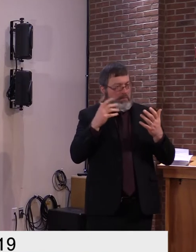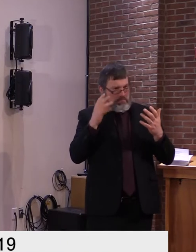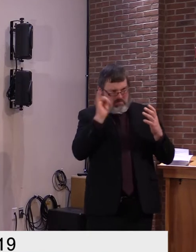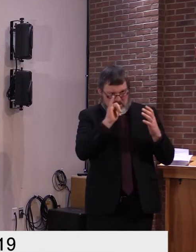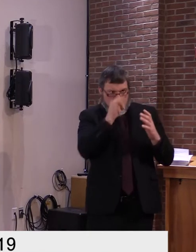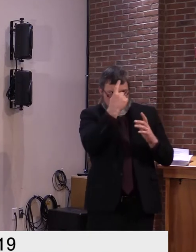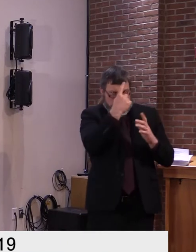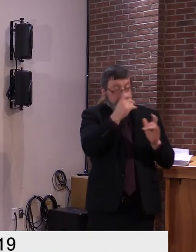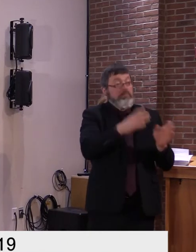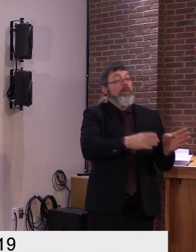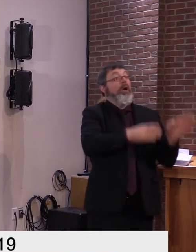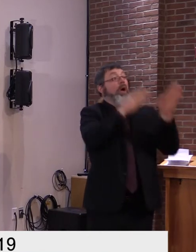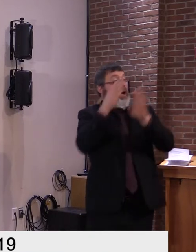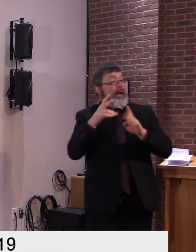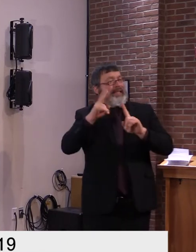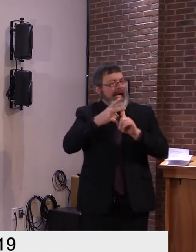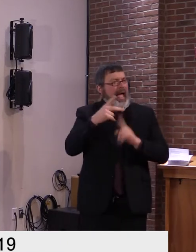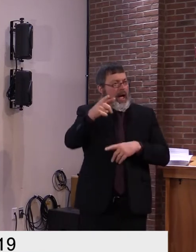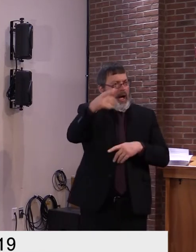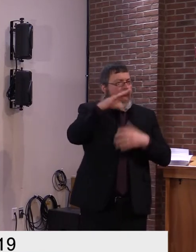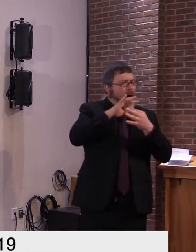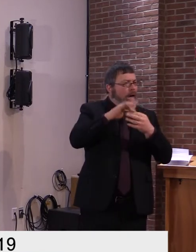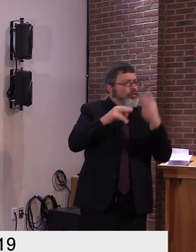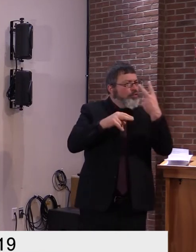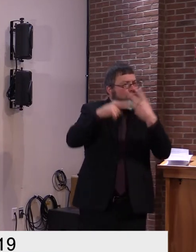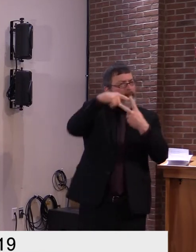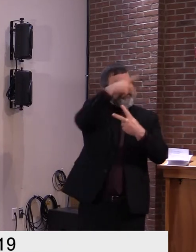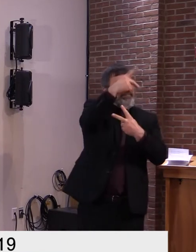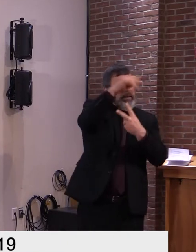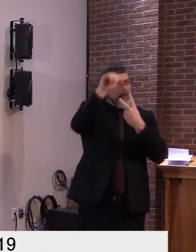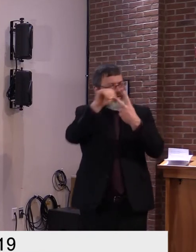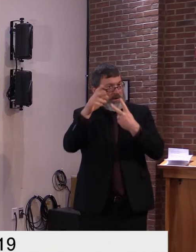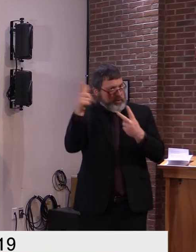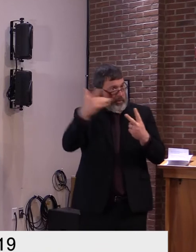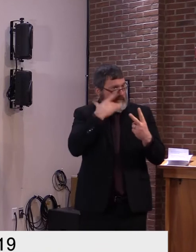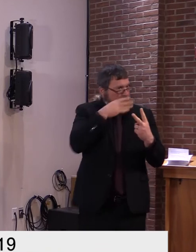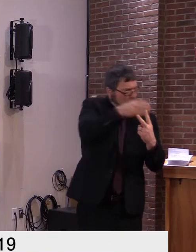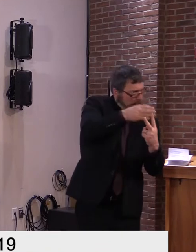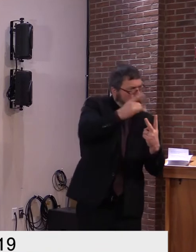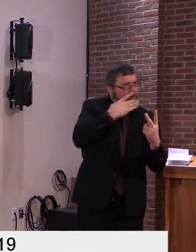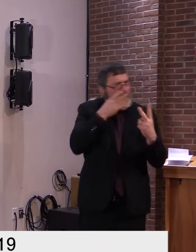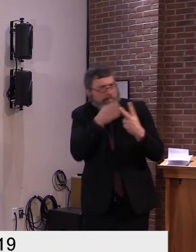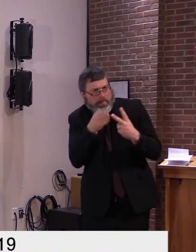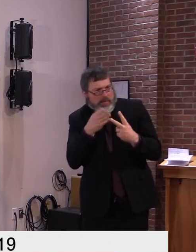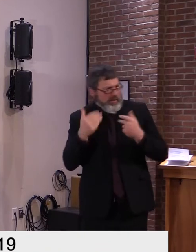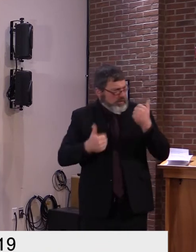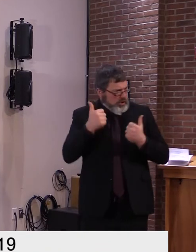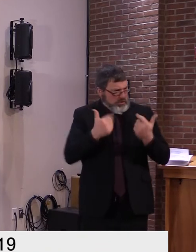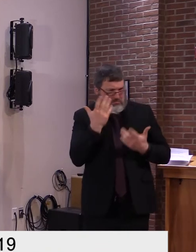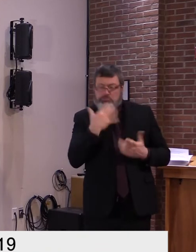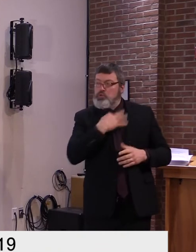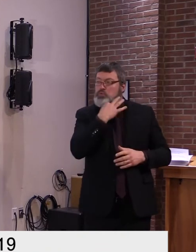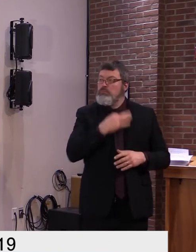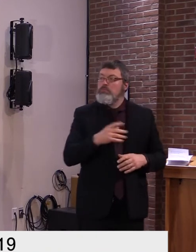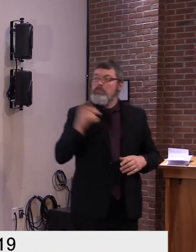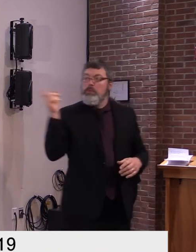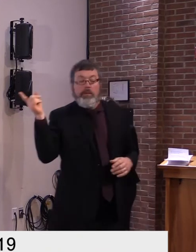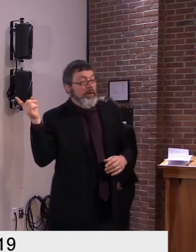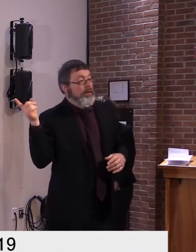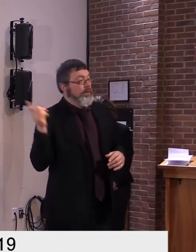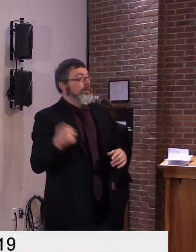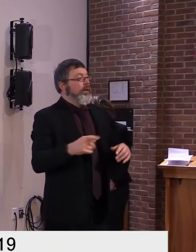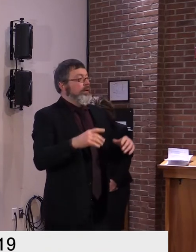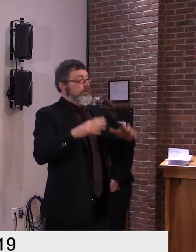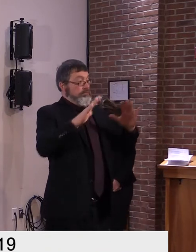So I don't have a precise number to give you. I don't have that spreadsheet with me, but we've given vaccine to all of